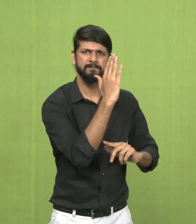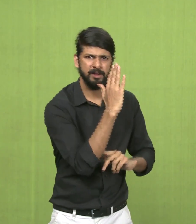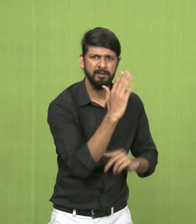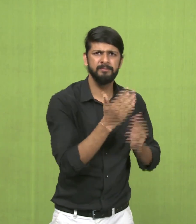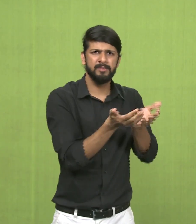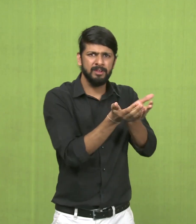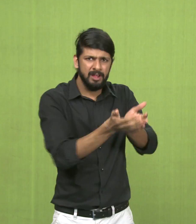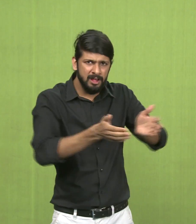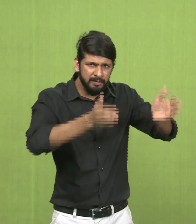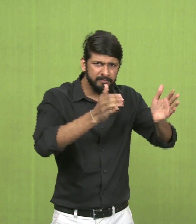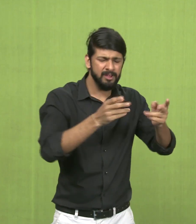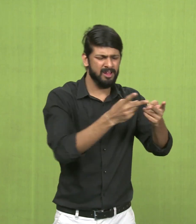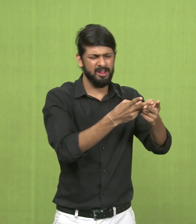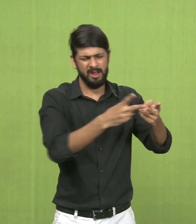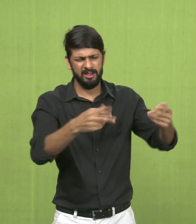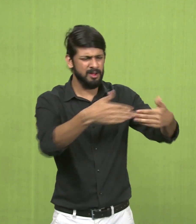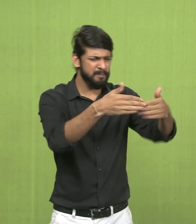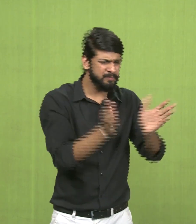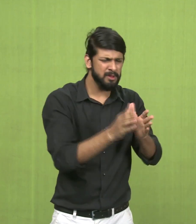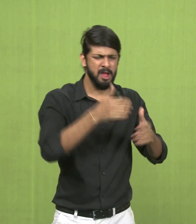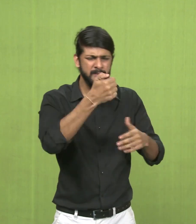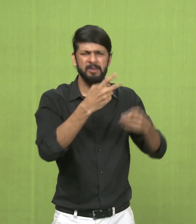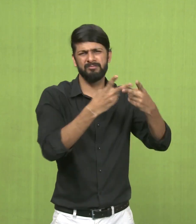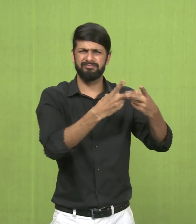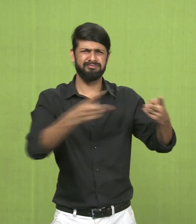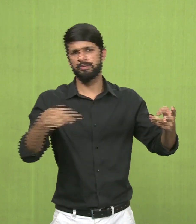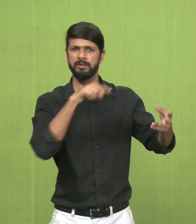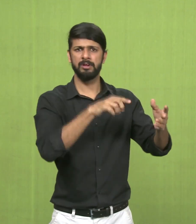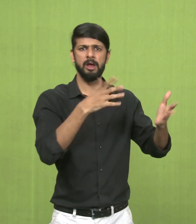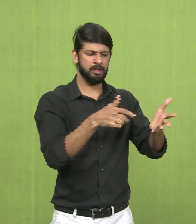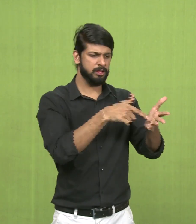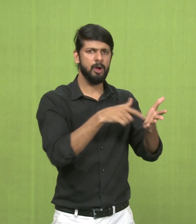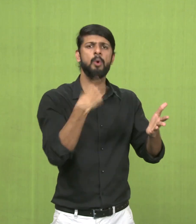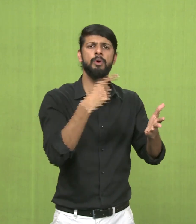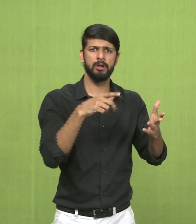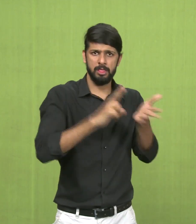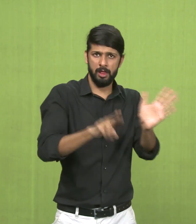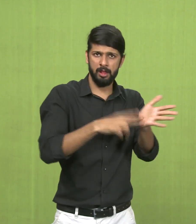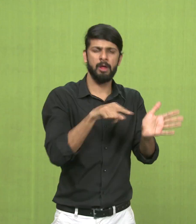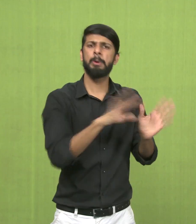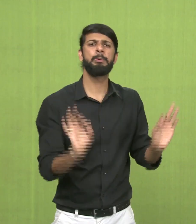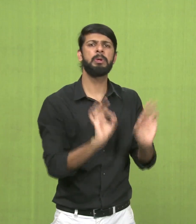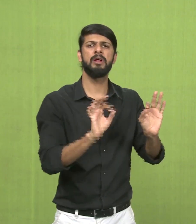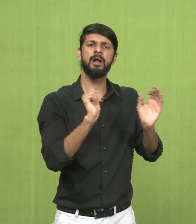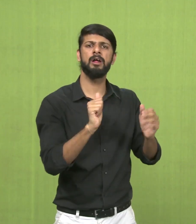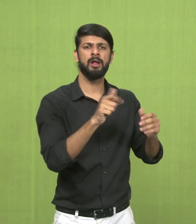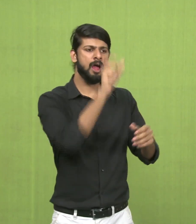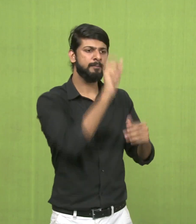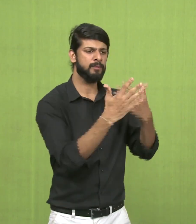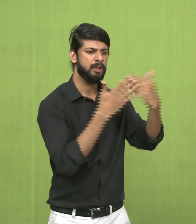For example, books, bottle, crockery, etc. can also be used,